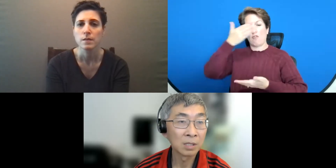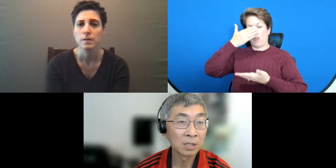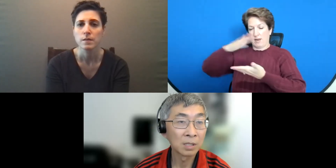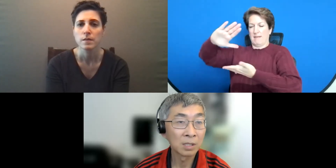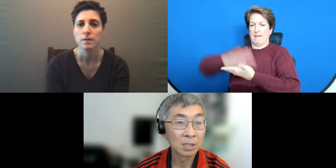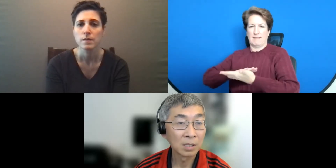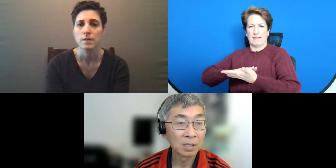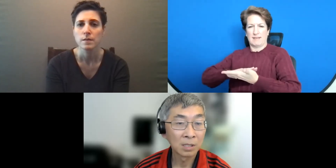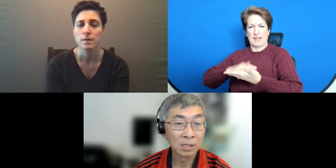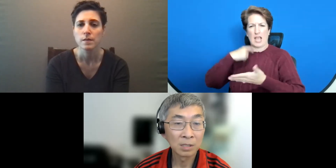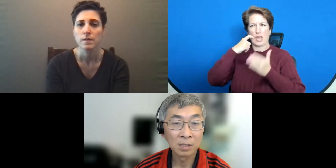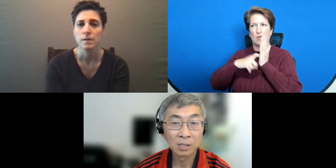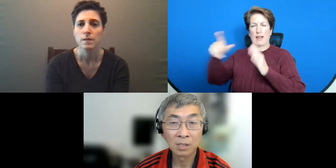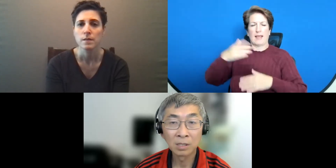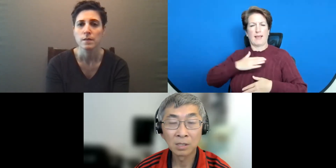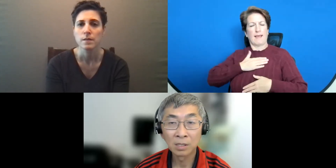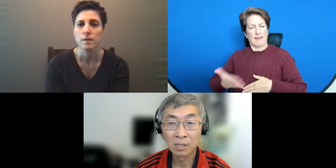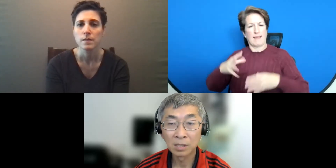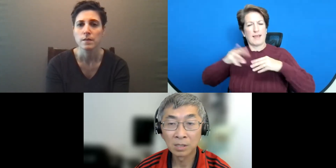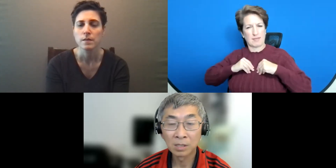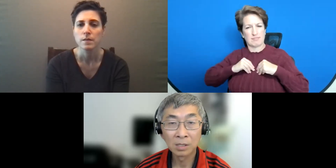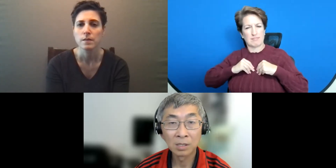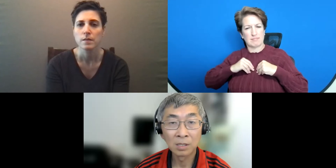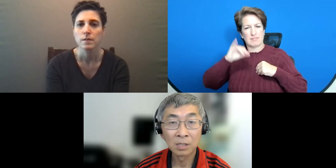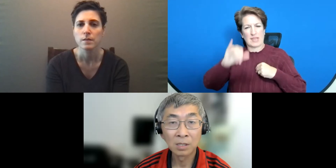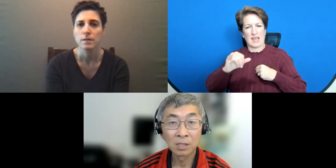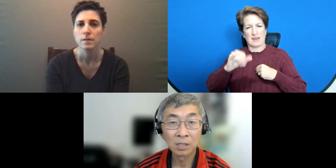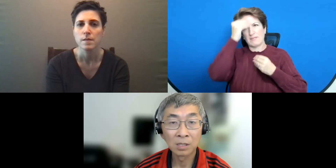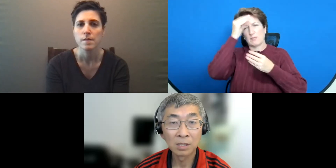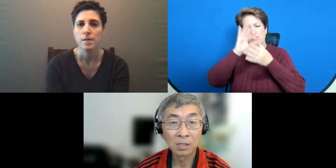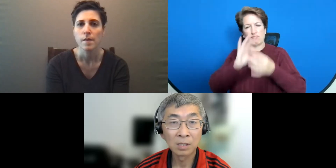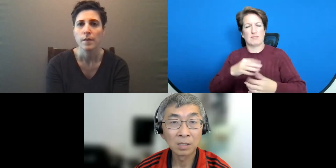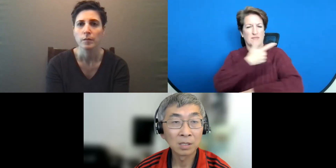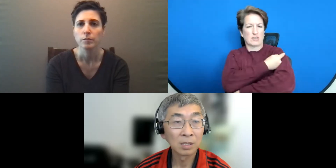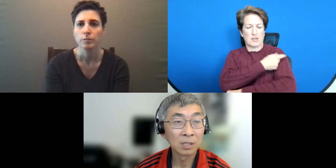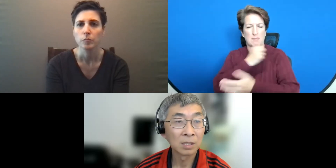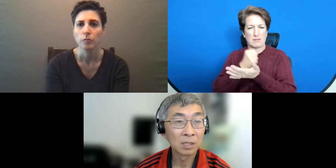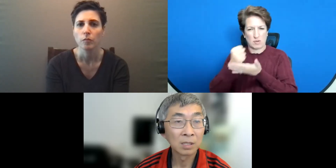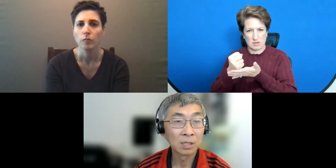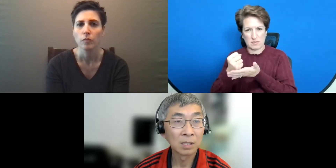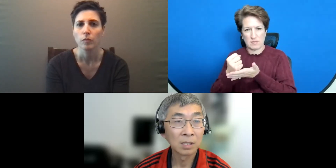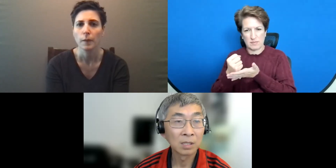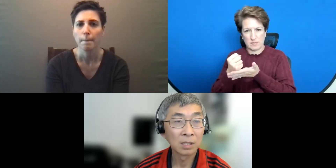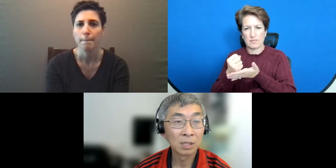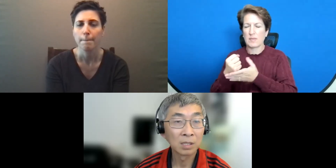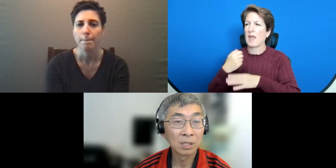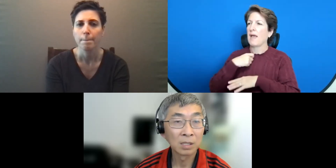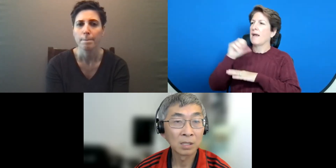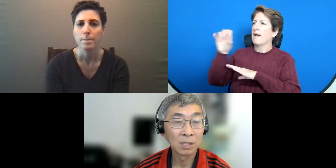passport information. So from that, when we was talking to them, they told, vaccine passport is coming up, how